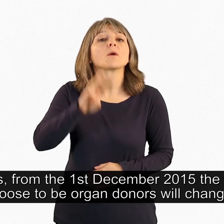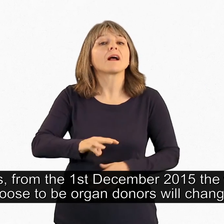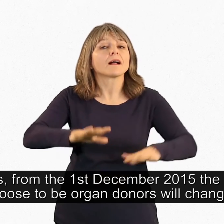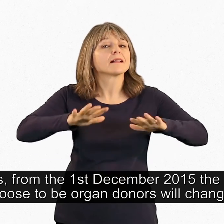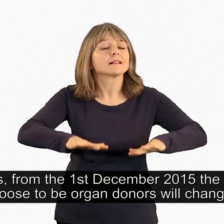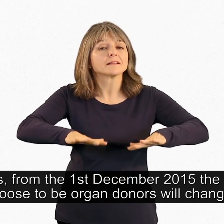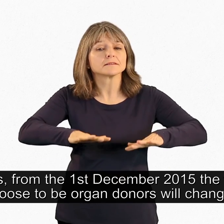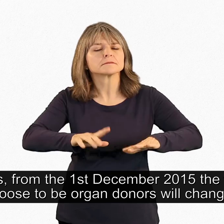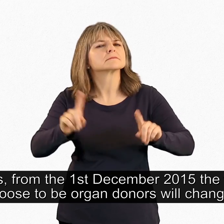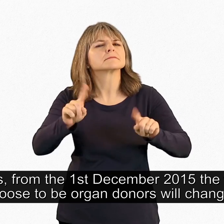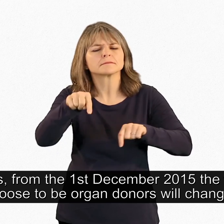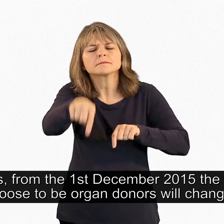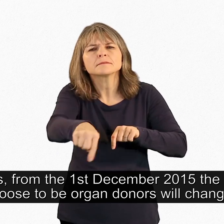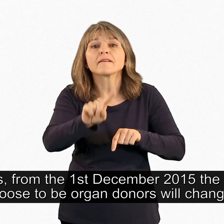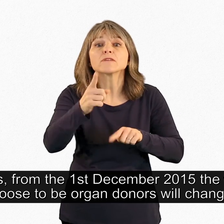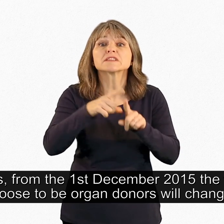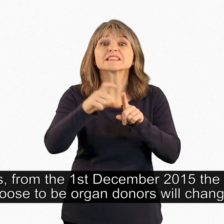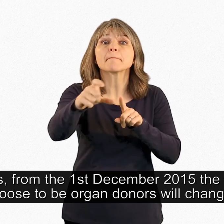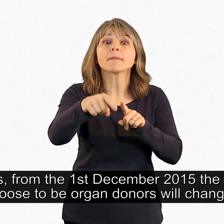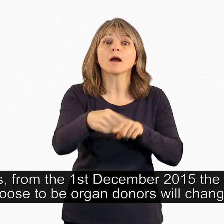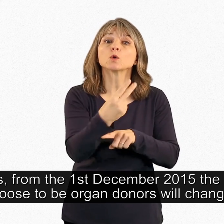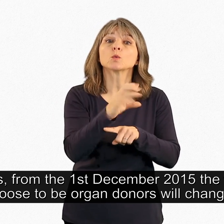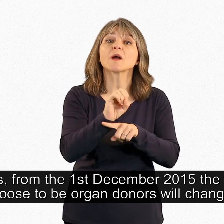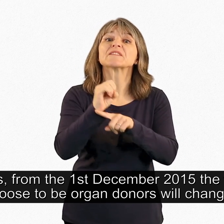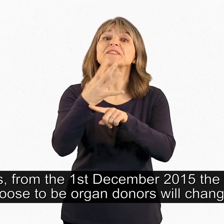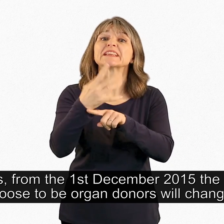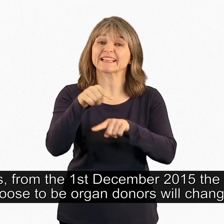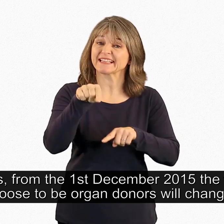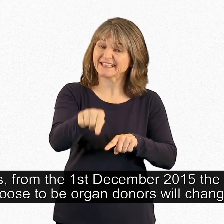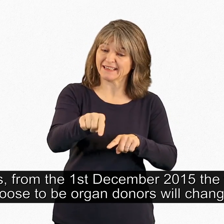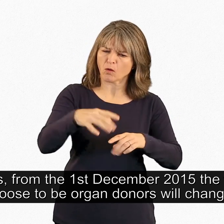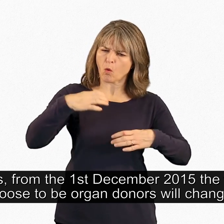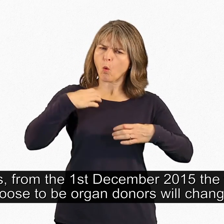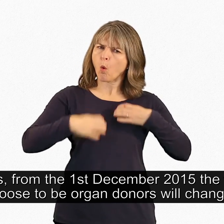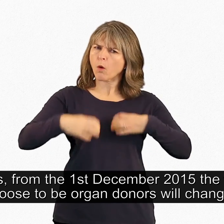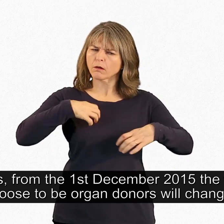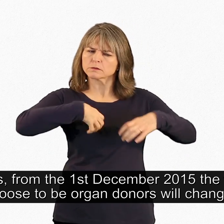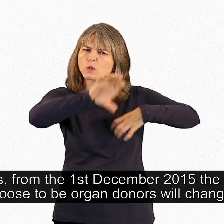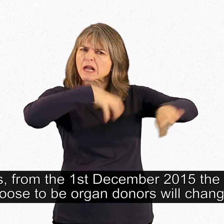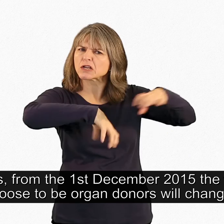In Wales, from the 1st of December 2015, the way we choose to be organ donors will change.